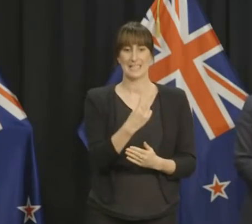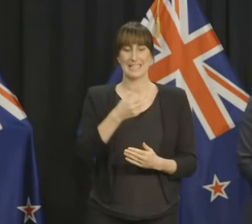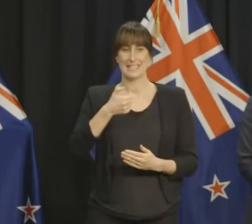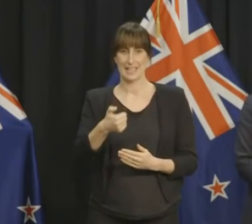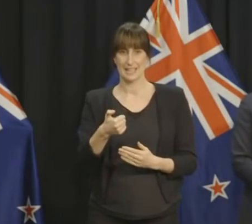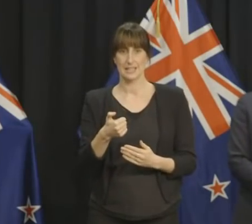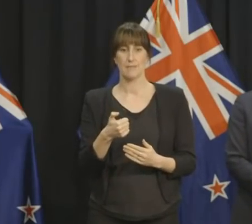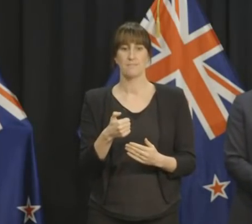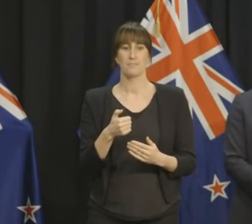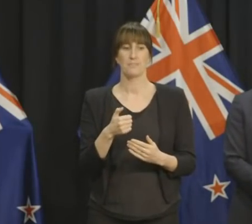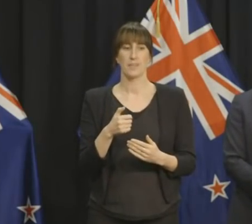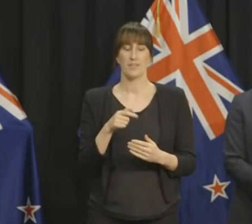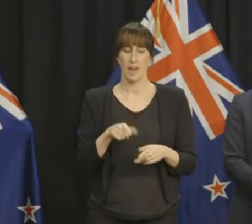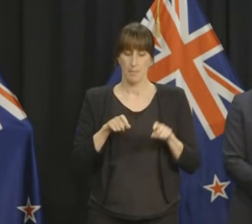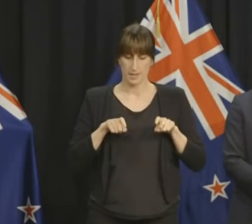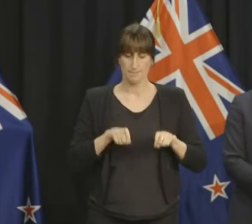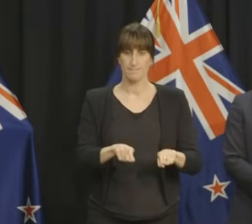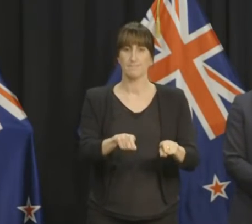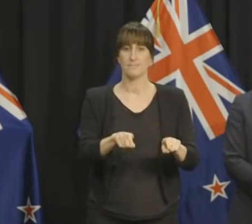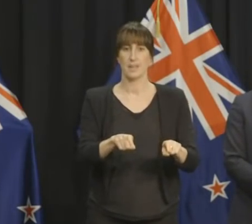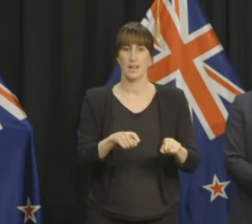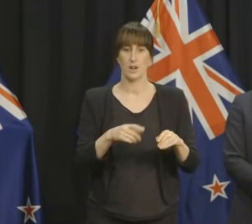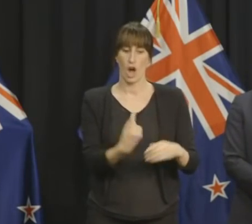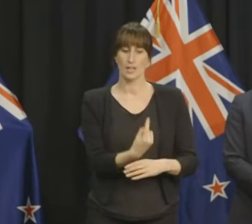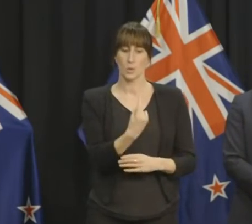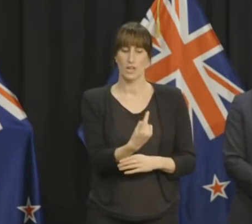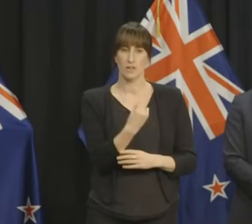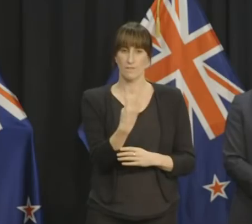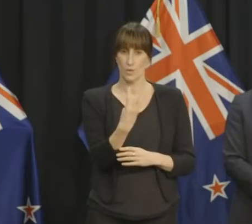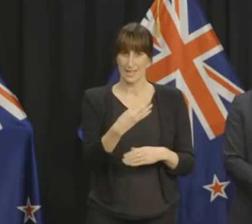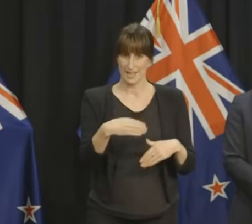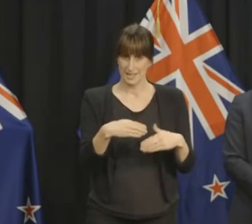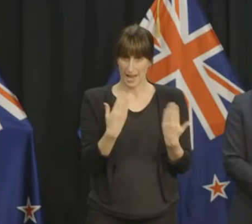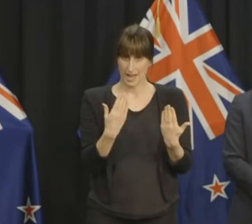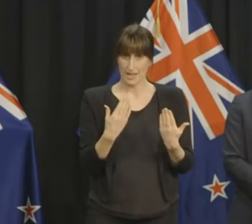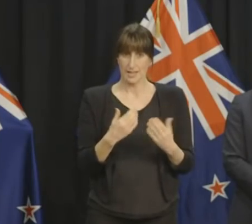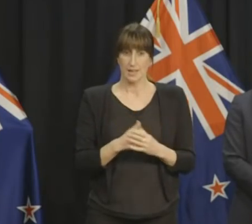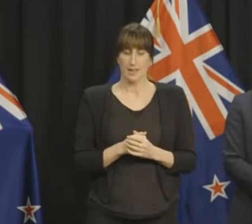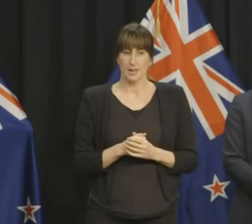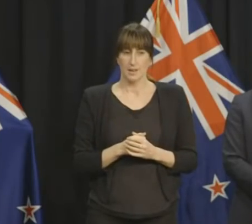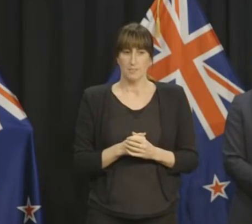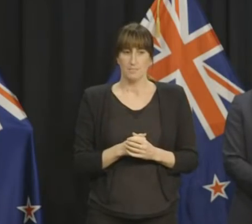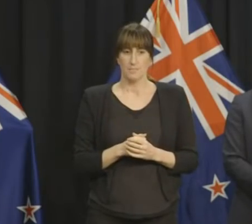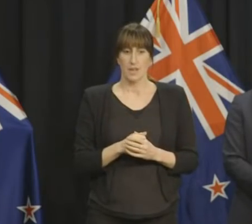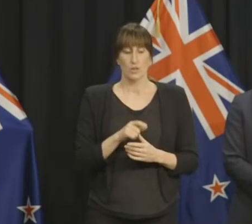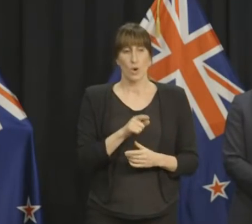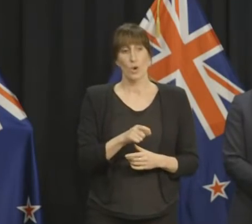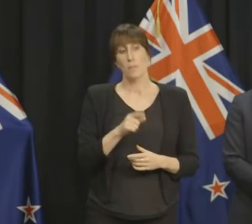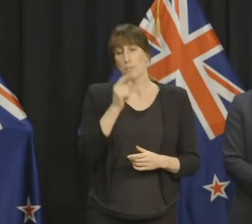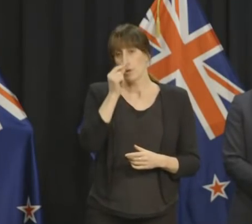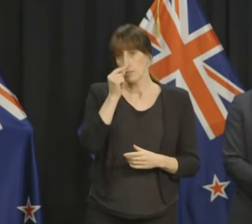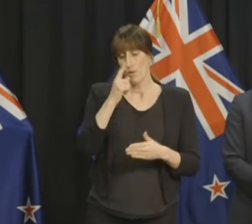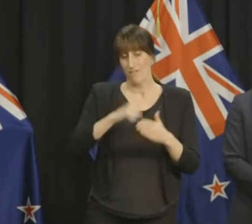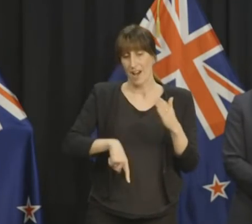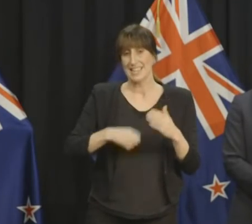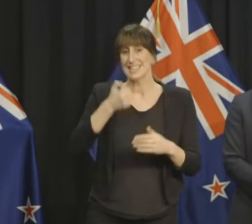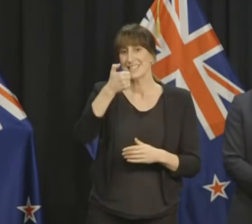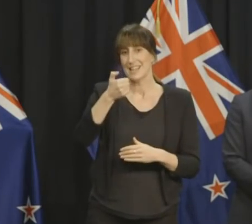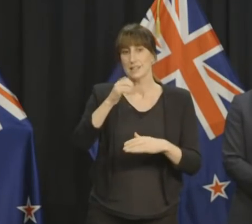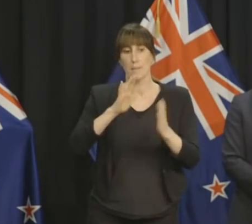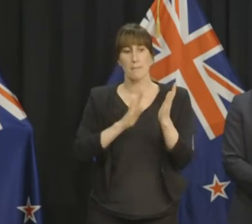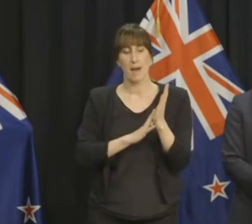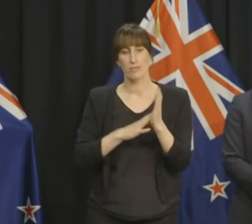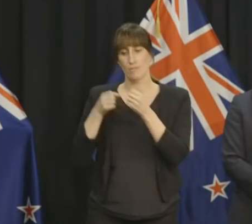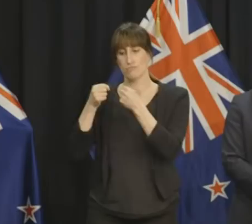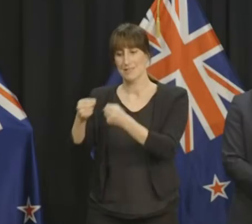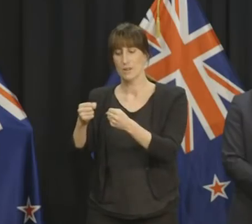successful completion of that period of isolation. As was spoken about before, it's a 6-month imprisonment or $4,000 fine is the